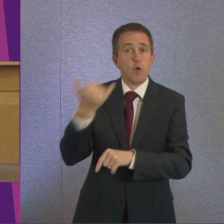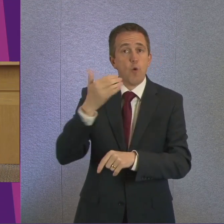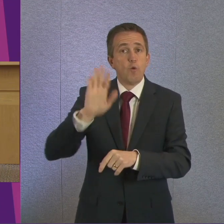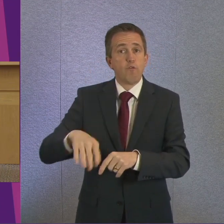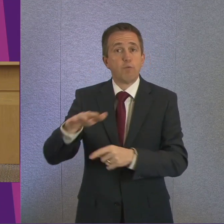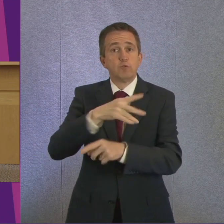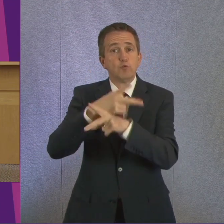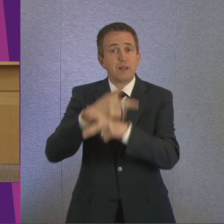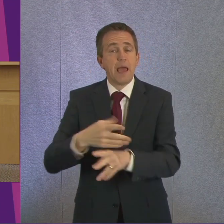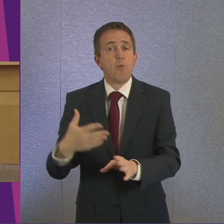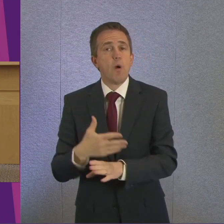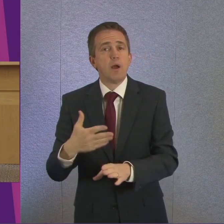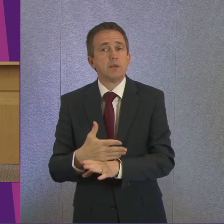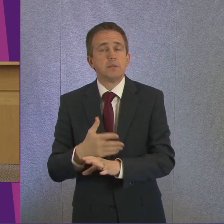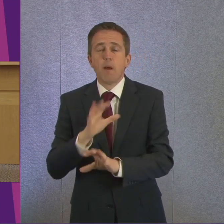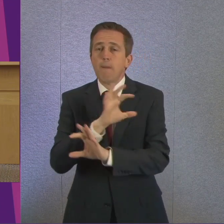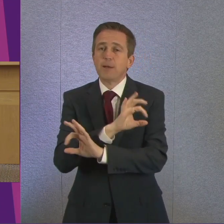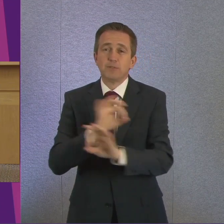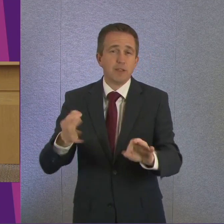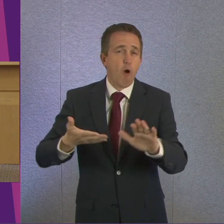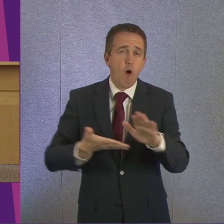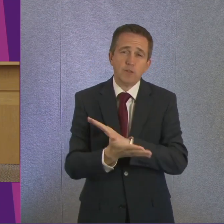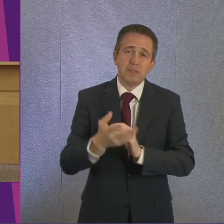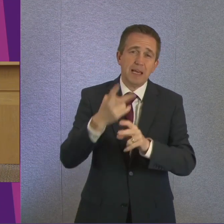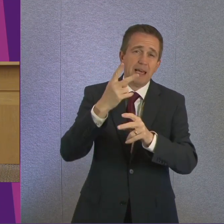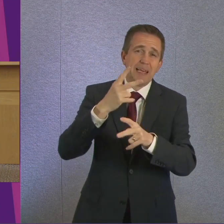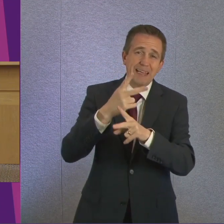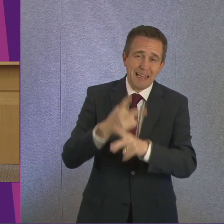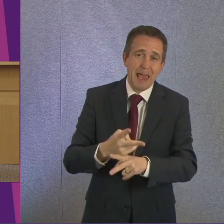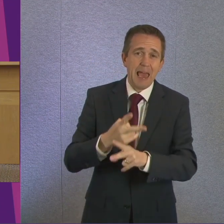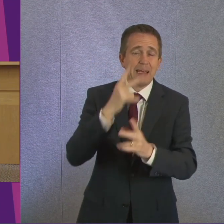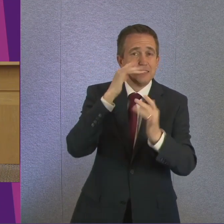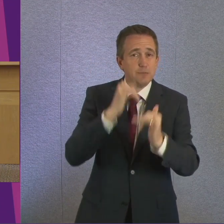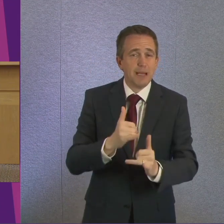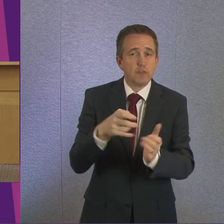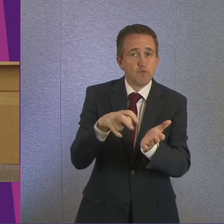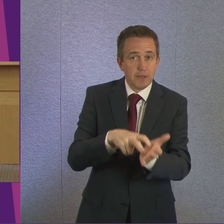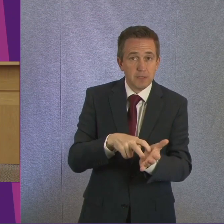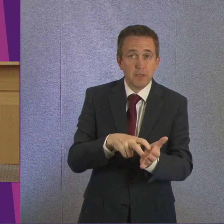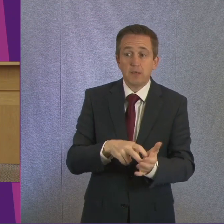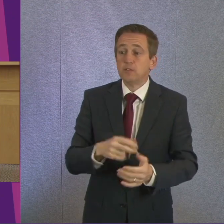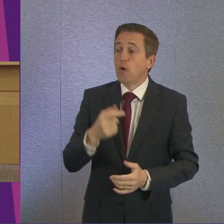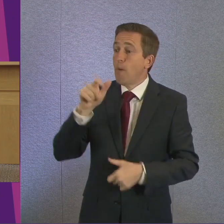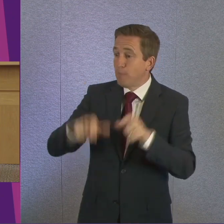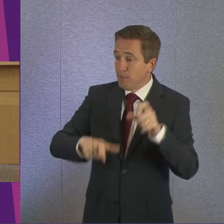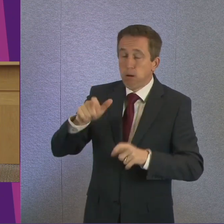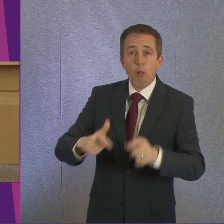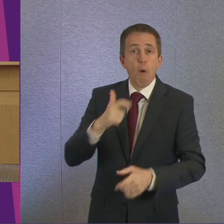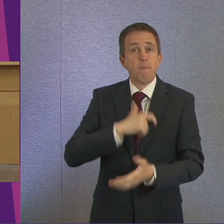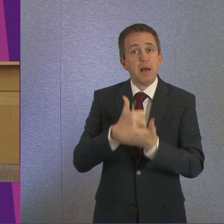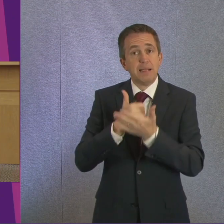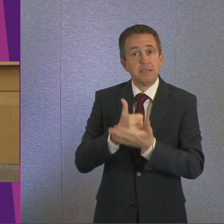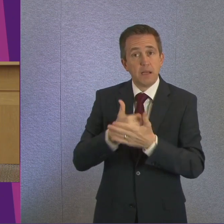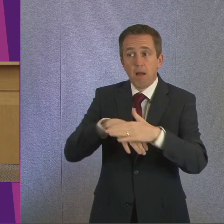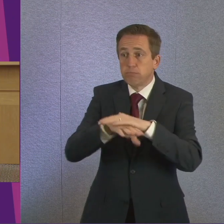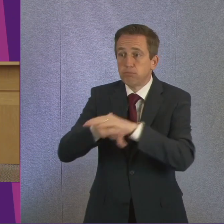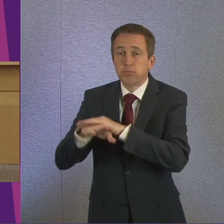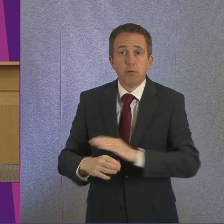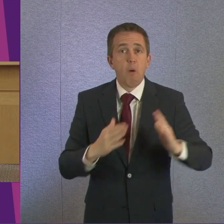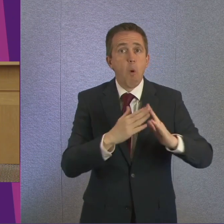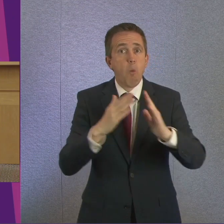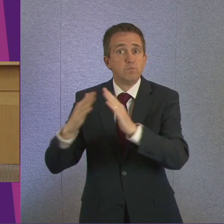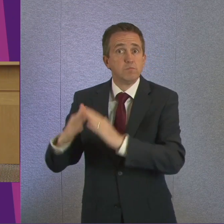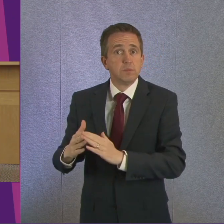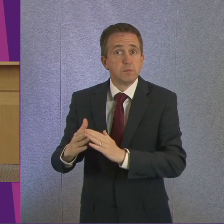because they are not Care Inspectorate registered. Those who deliver care in the home as personal assistants are in as